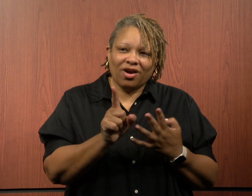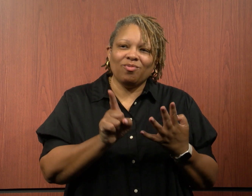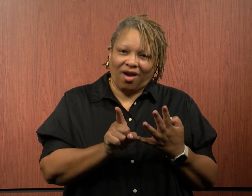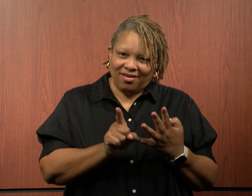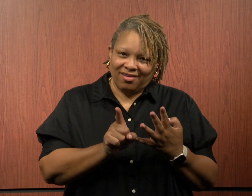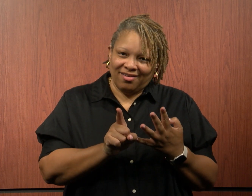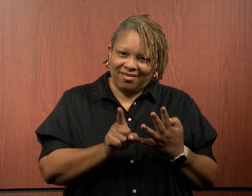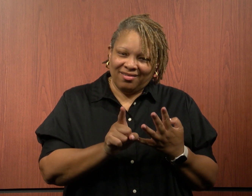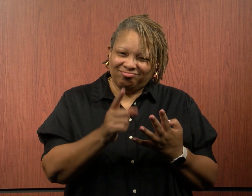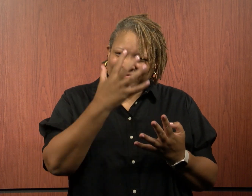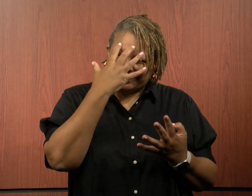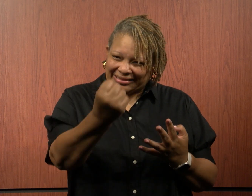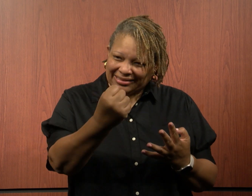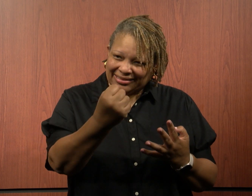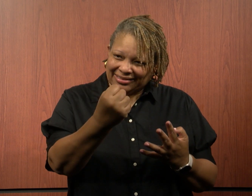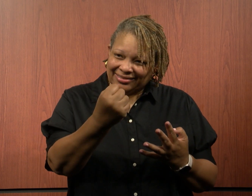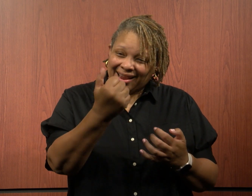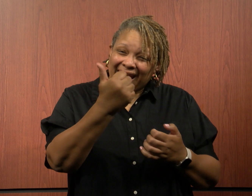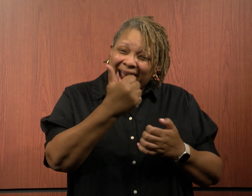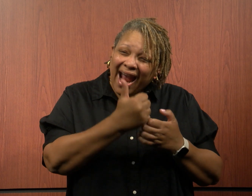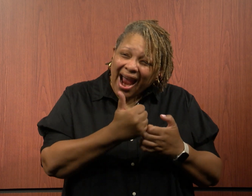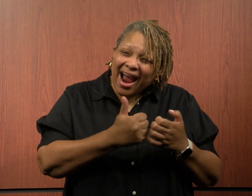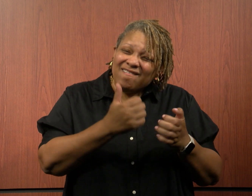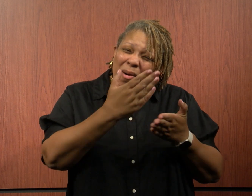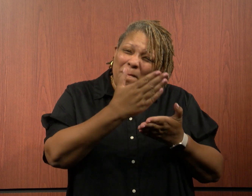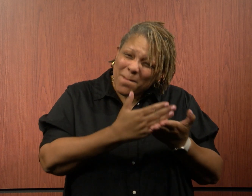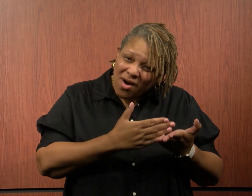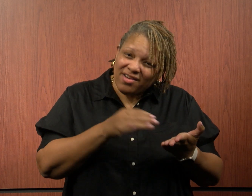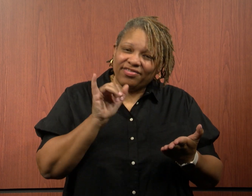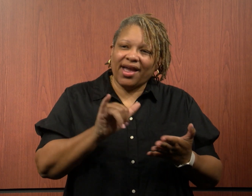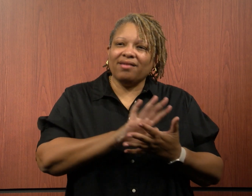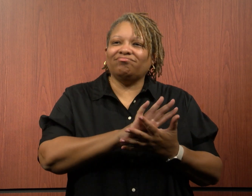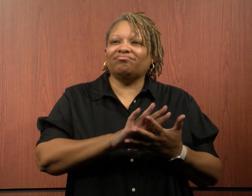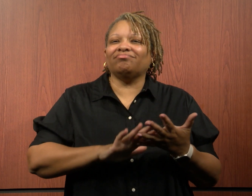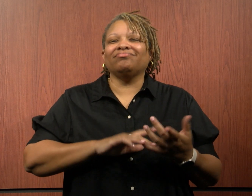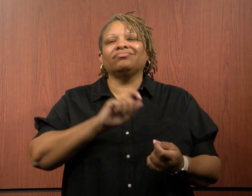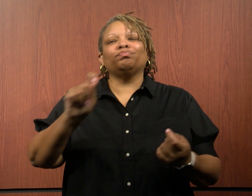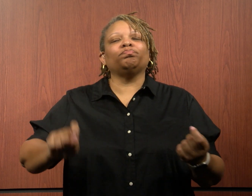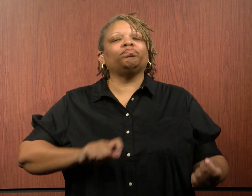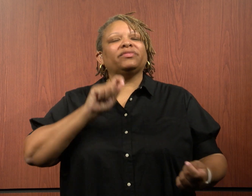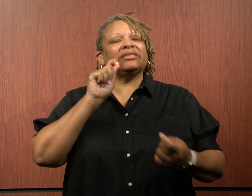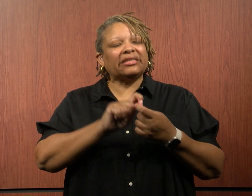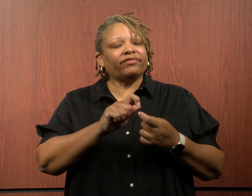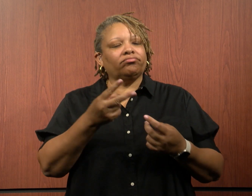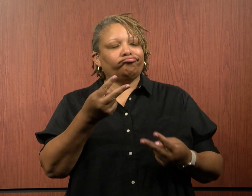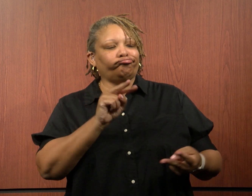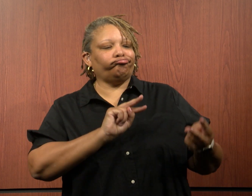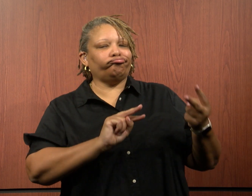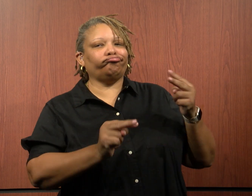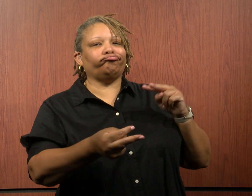1, 21, 1. Each part has its own unique perspective and message, and together